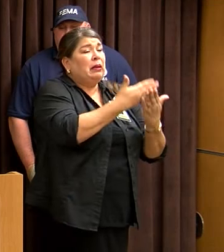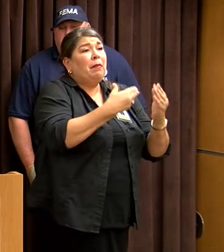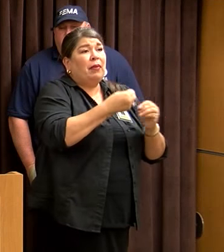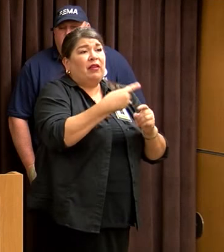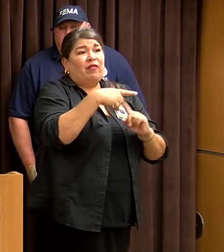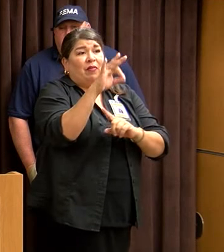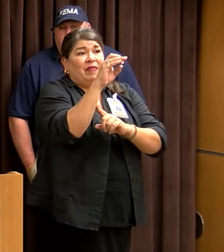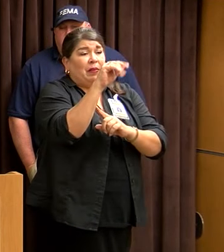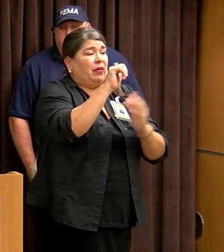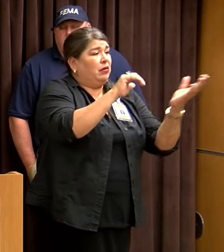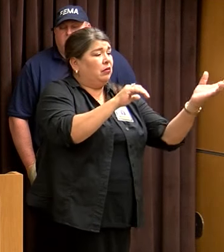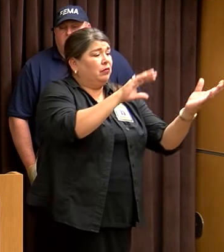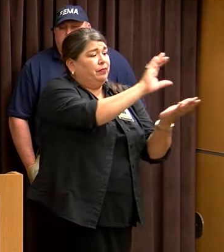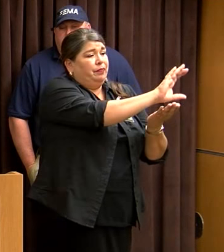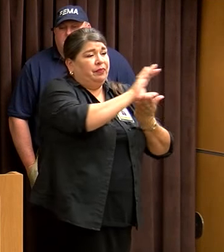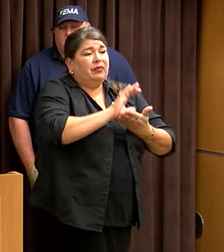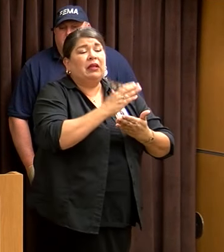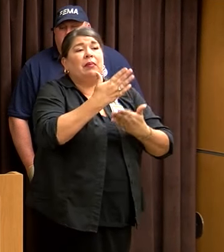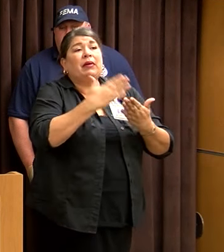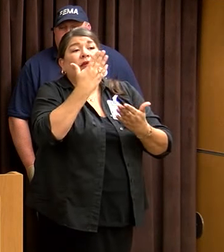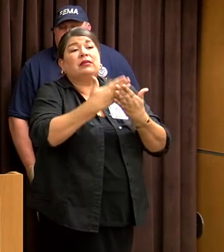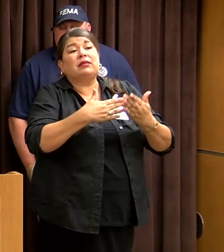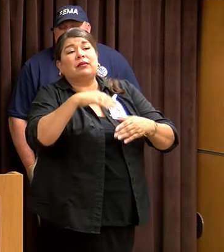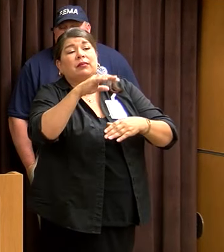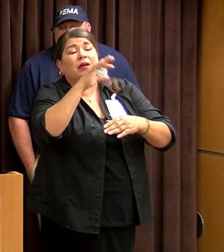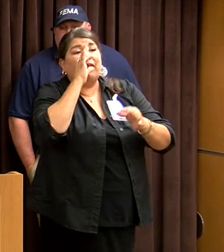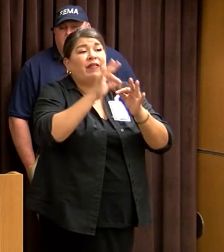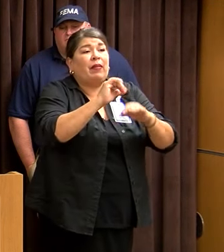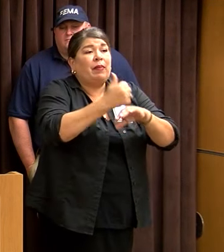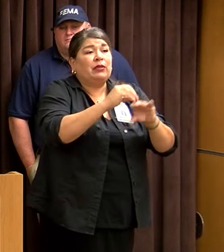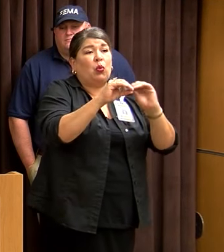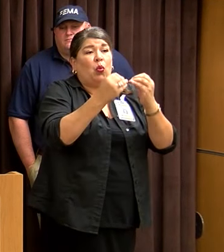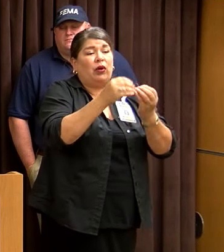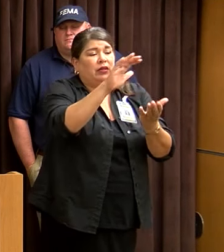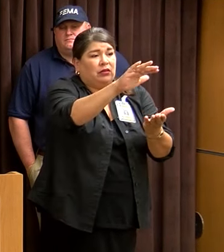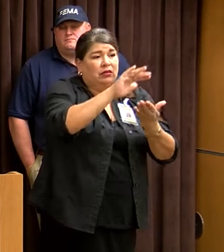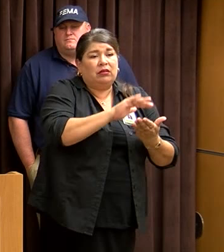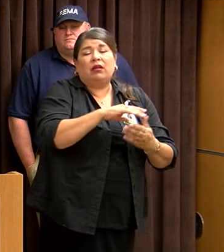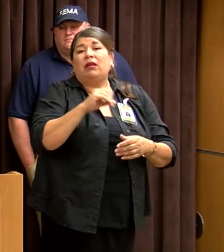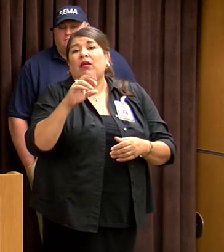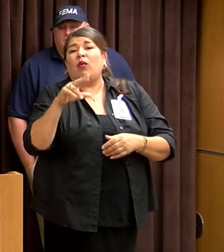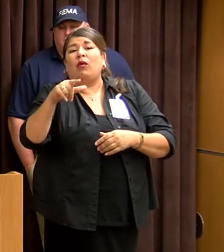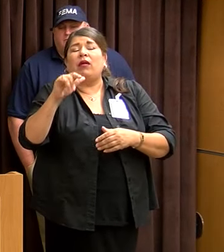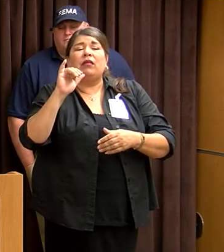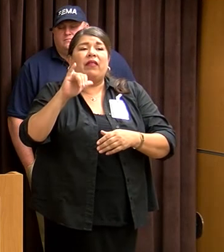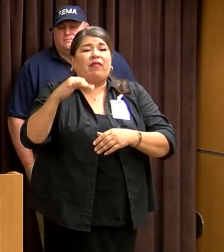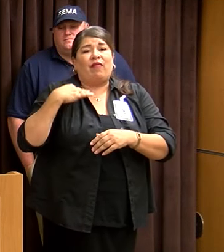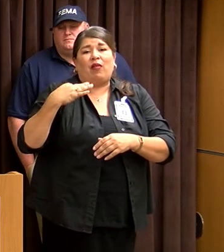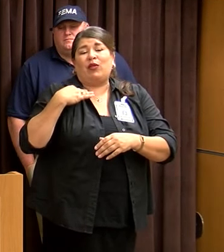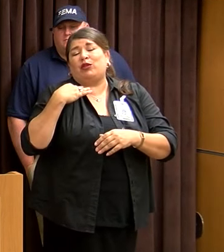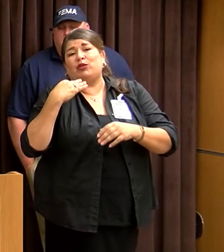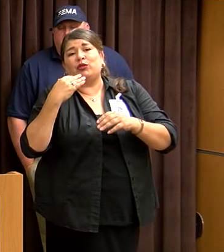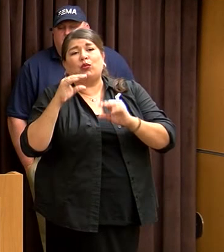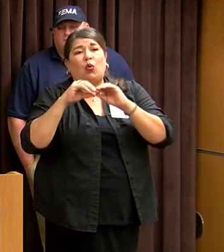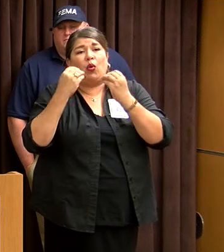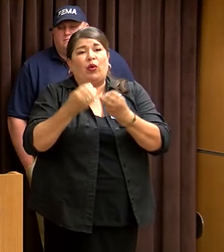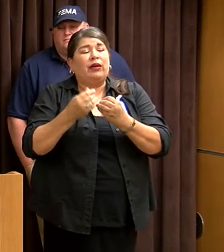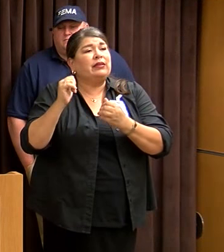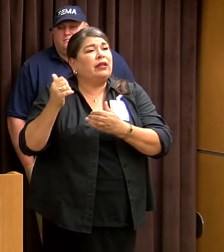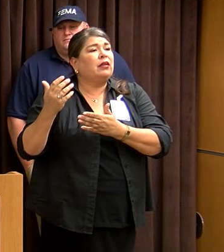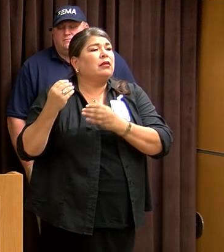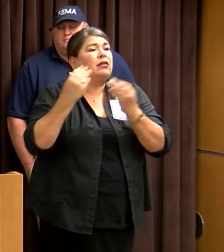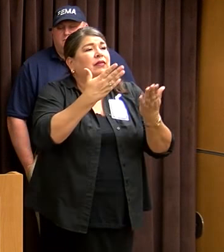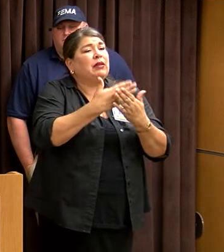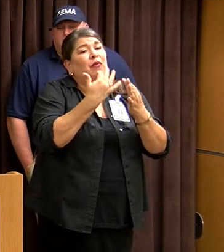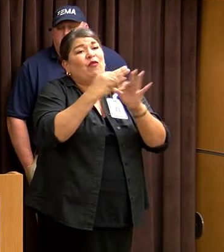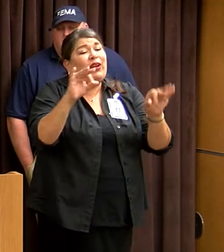have some faith-based organizations or volunteer organizations help you rebuild your home and provide free labor and use your money for the construction